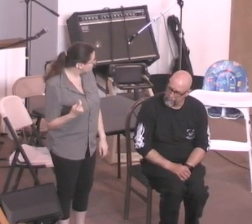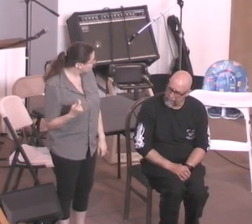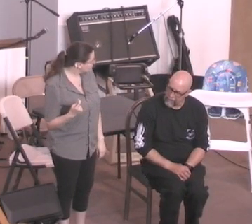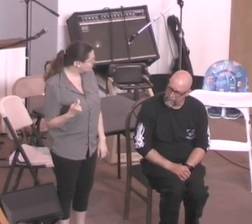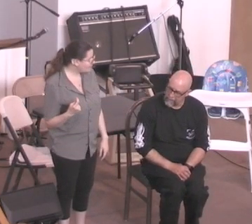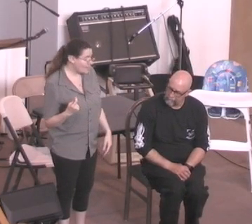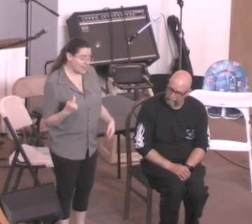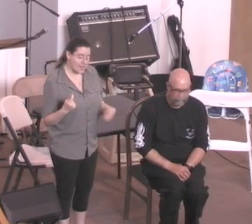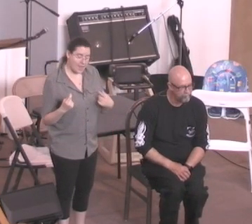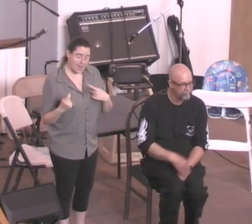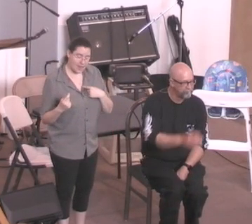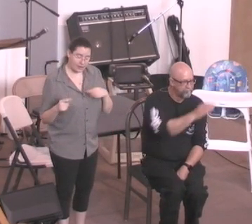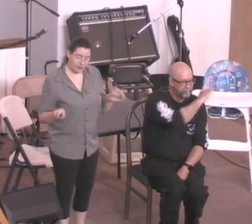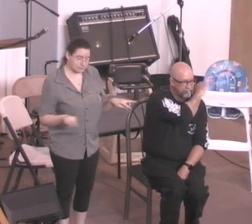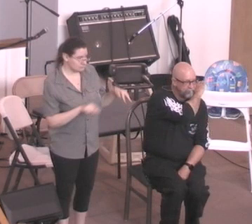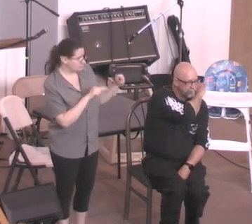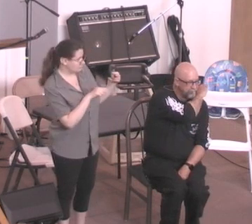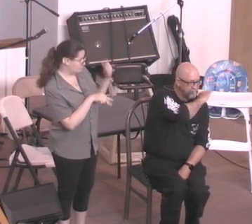And I said,